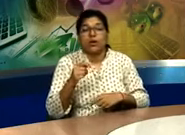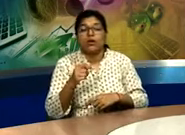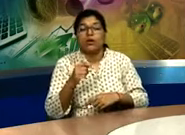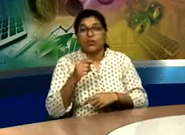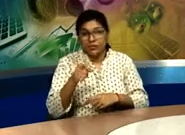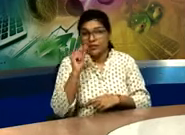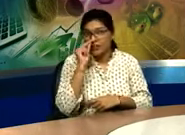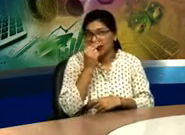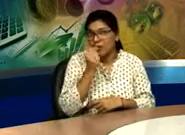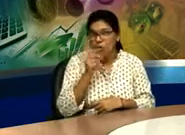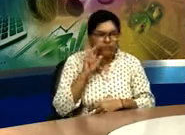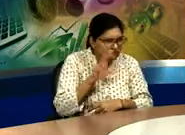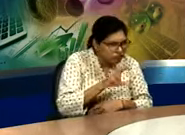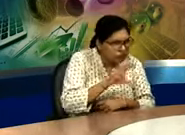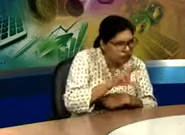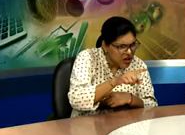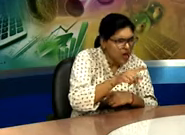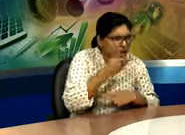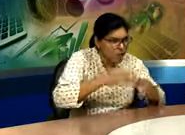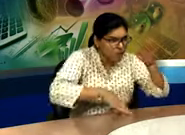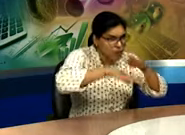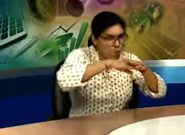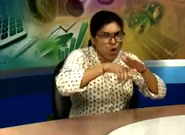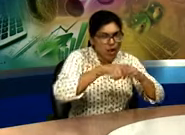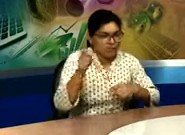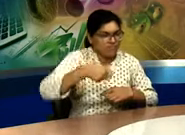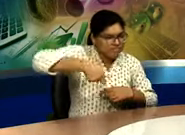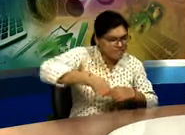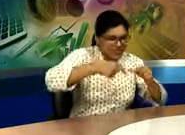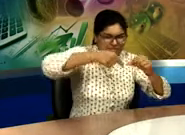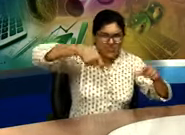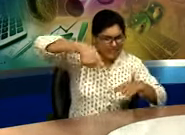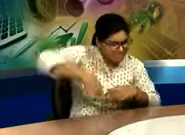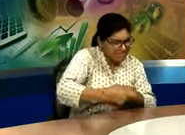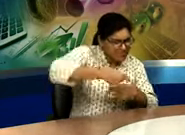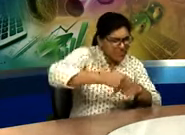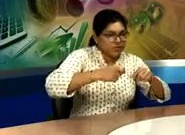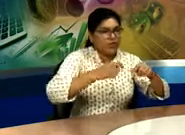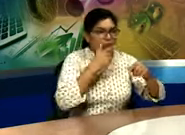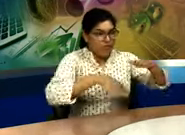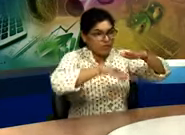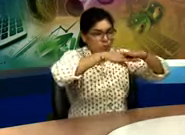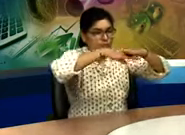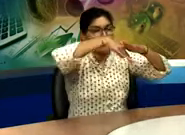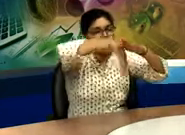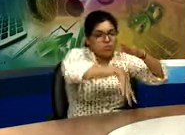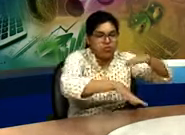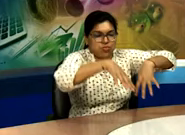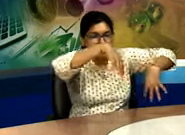to go on her foot. And during rainy seasons, she poked